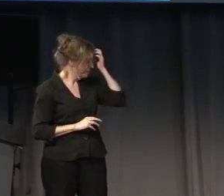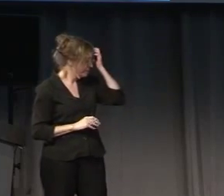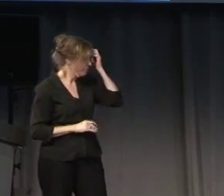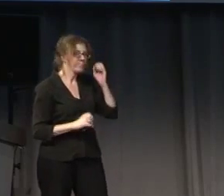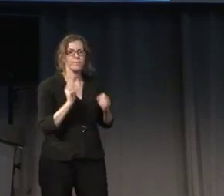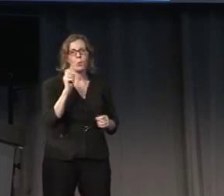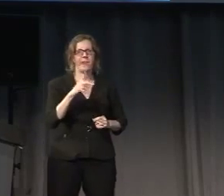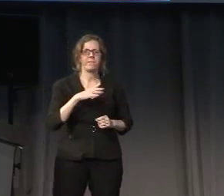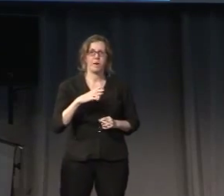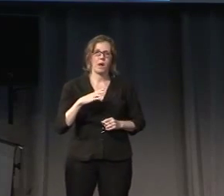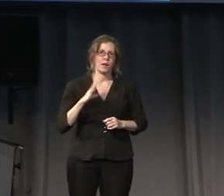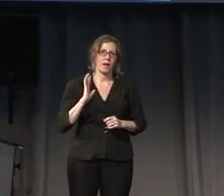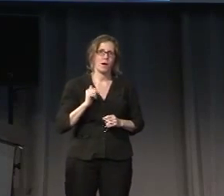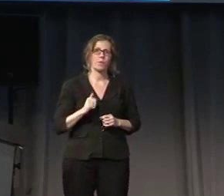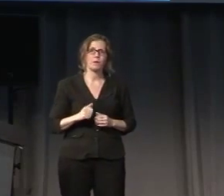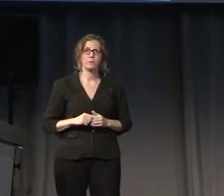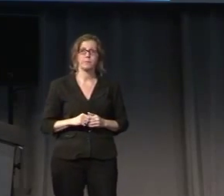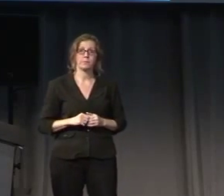Okay, I'll launch in.